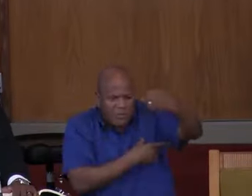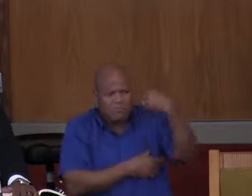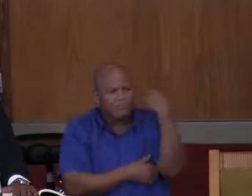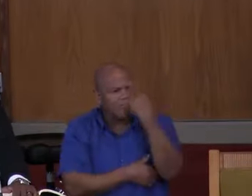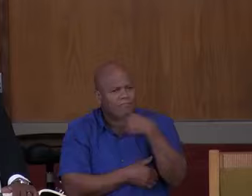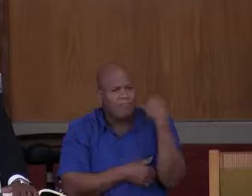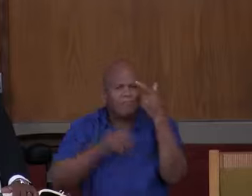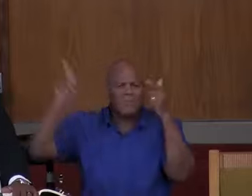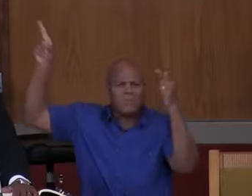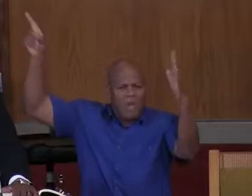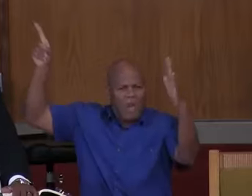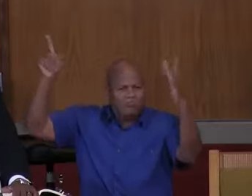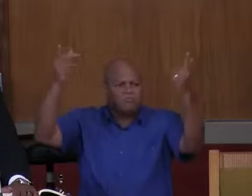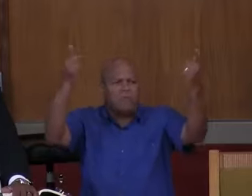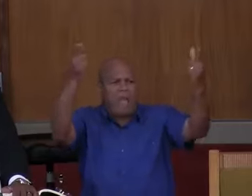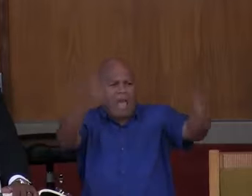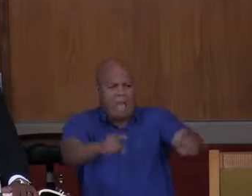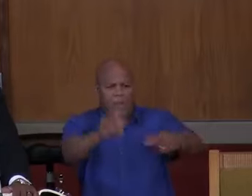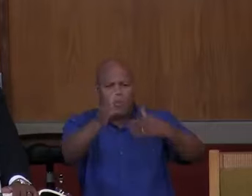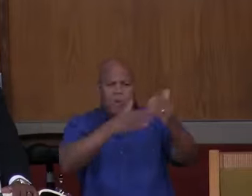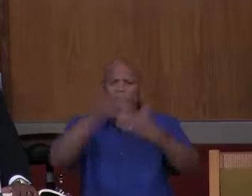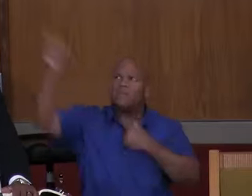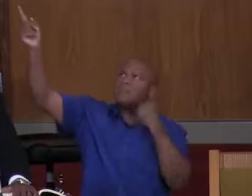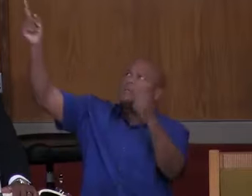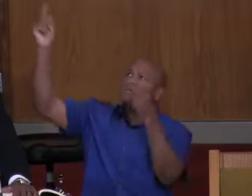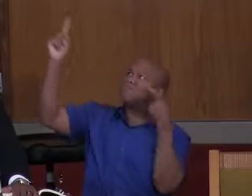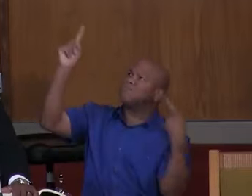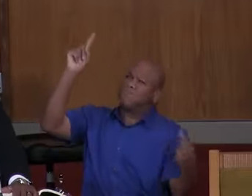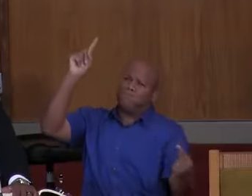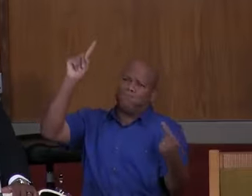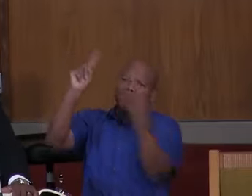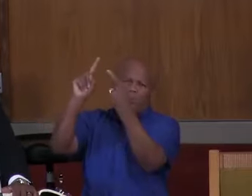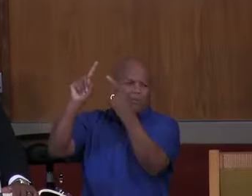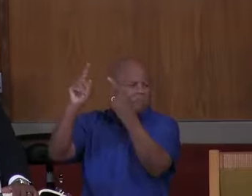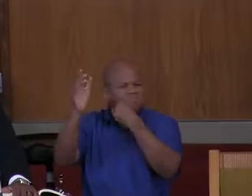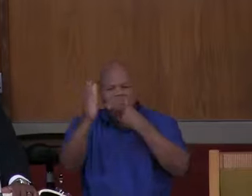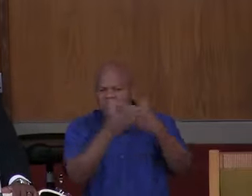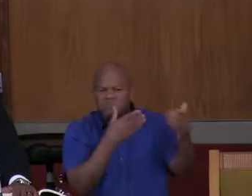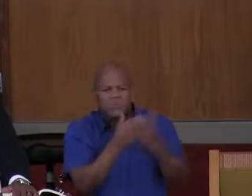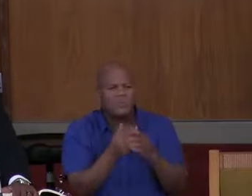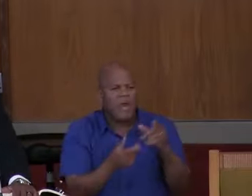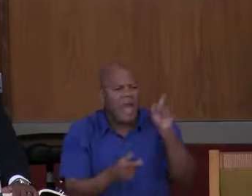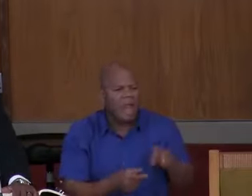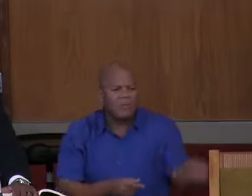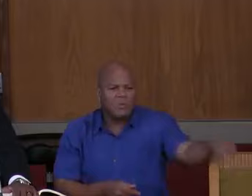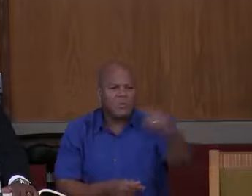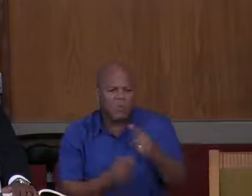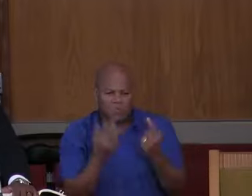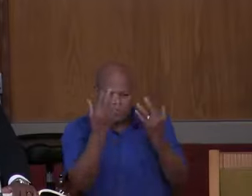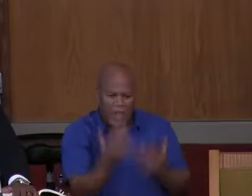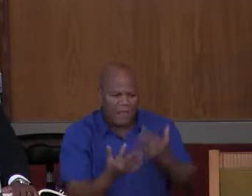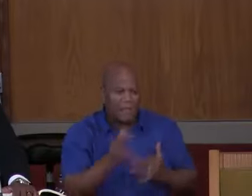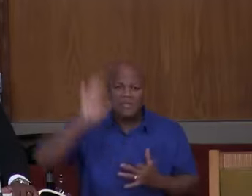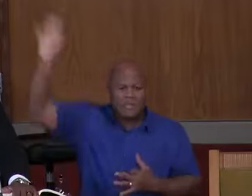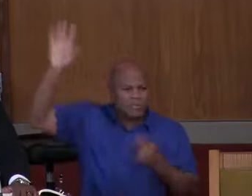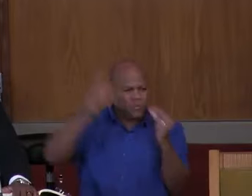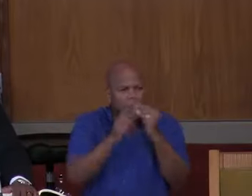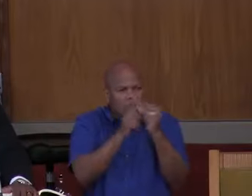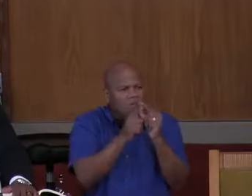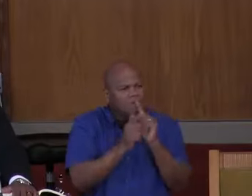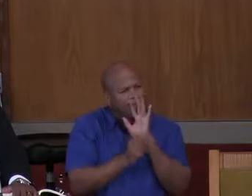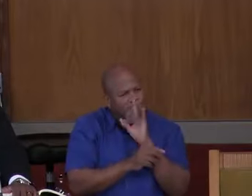mouth of God will accomplish whatever God intended. Even if you got to wait on it, the word will speak and it will